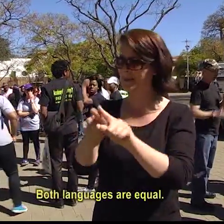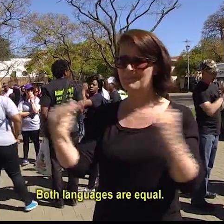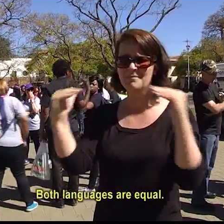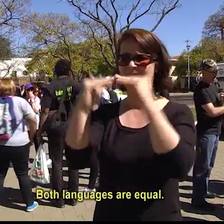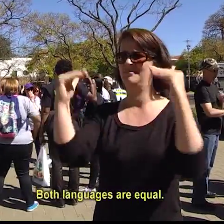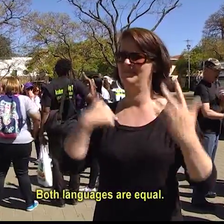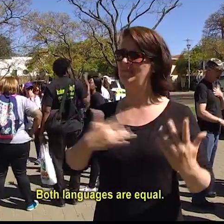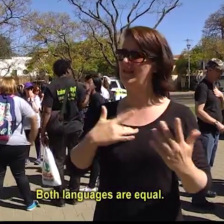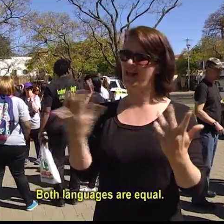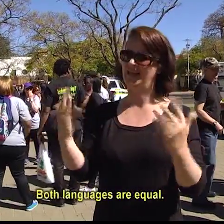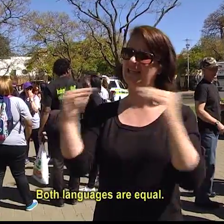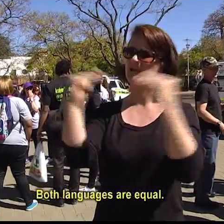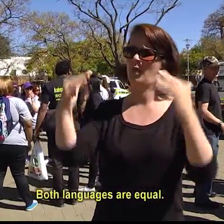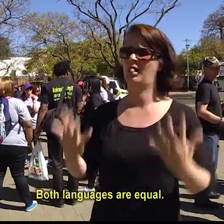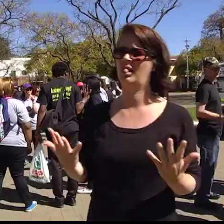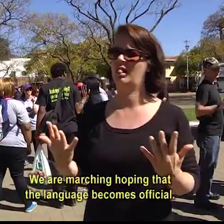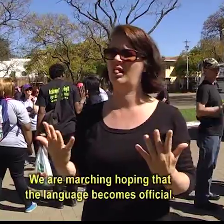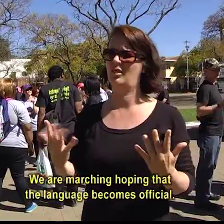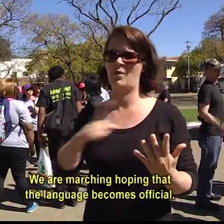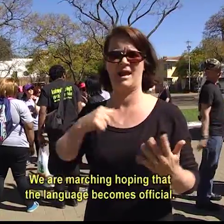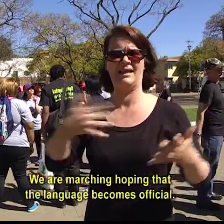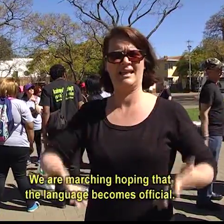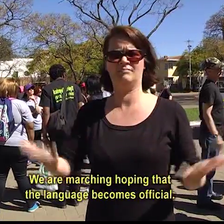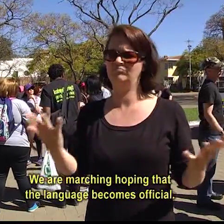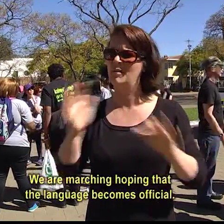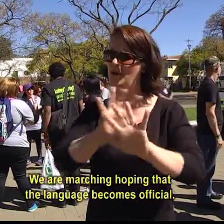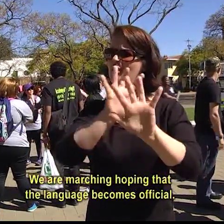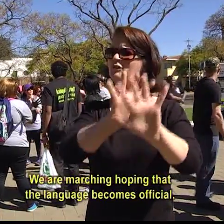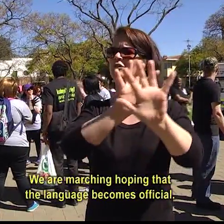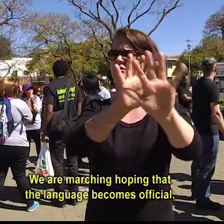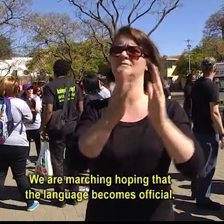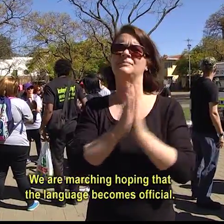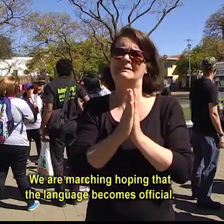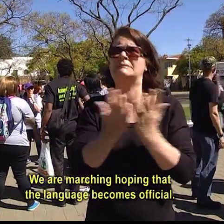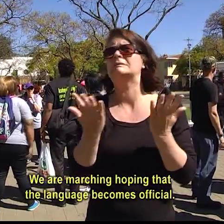Both languages are equal. We are marching, hoping that the language becomes official.